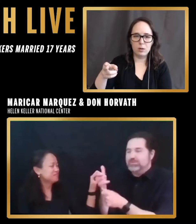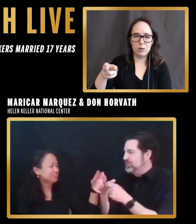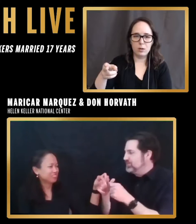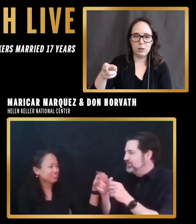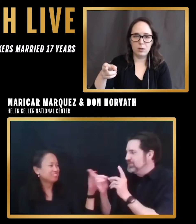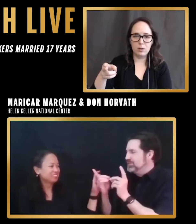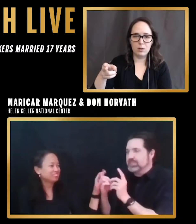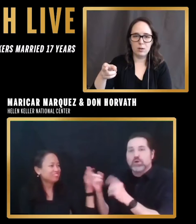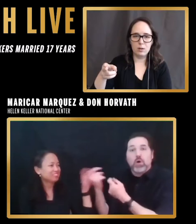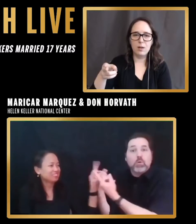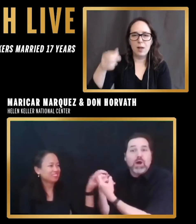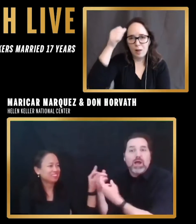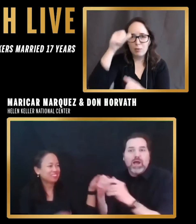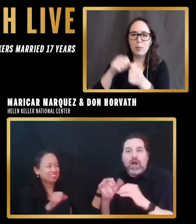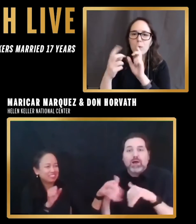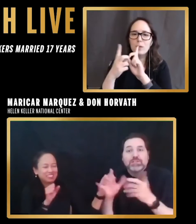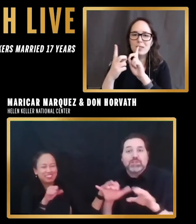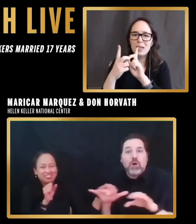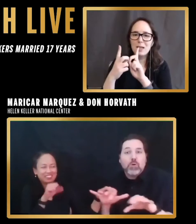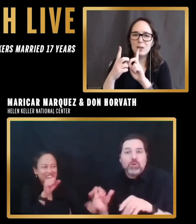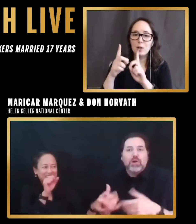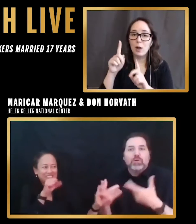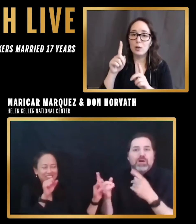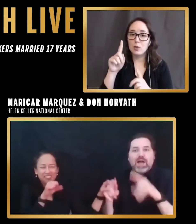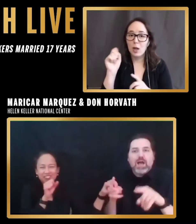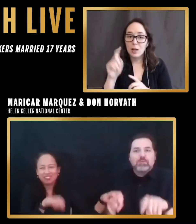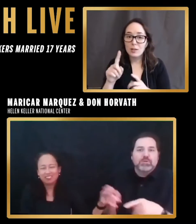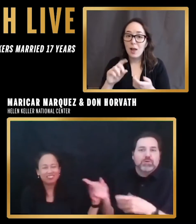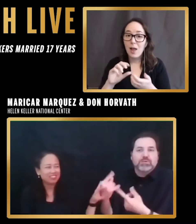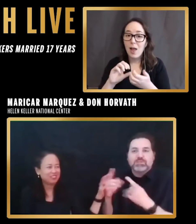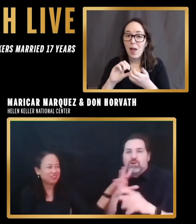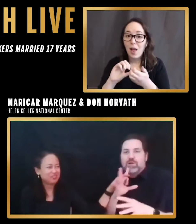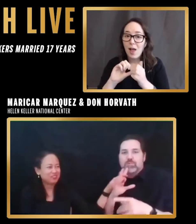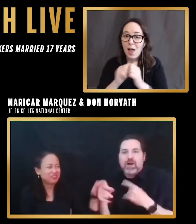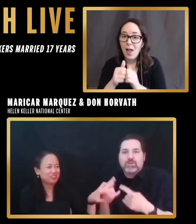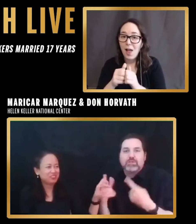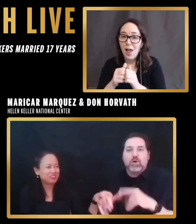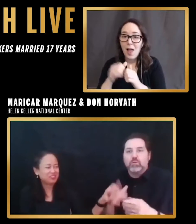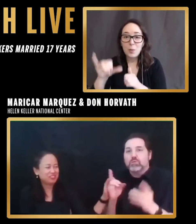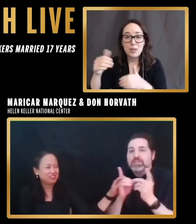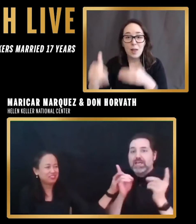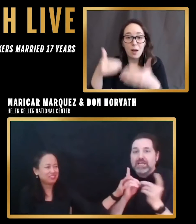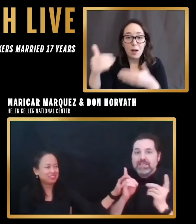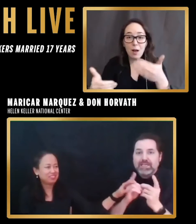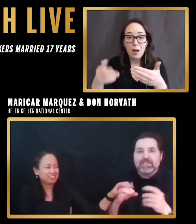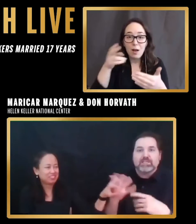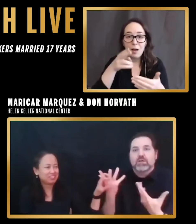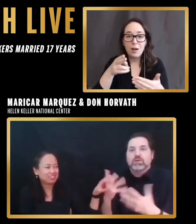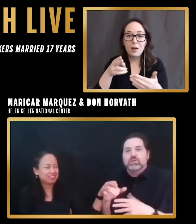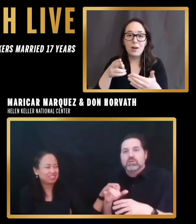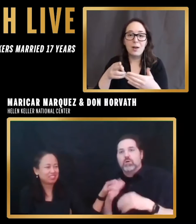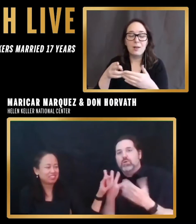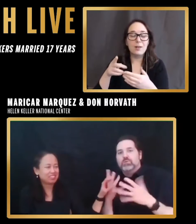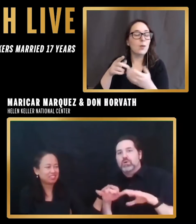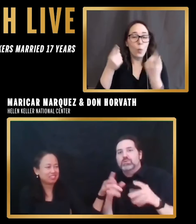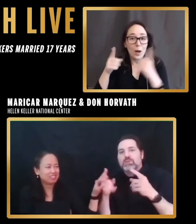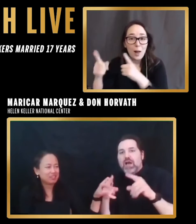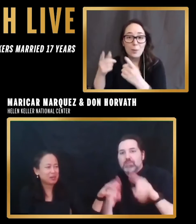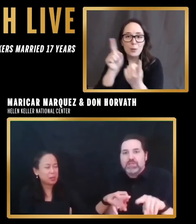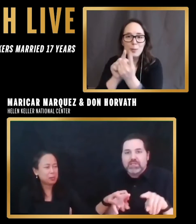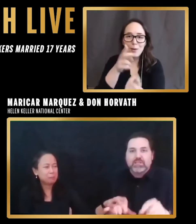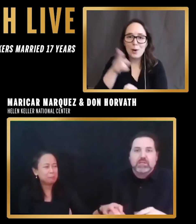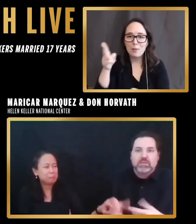I remember when we were dating, oh, well, how did it go? What happened? We would always talk about, who we dated and, what